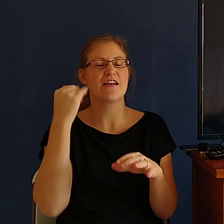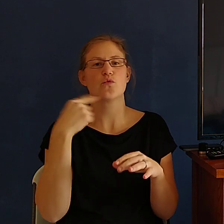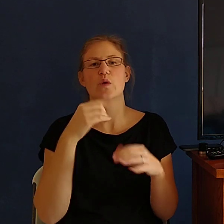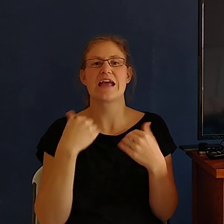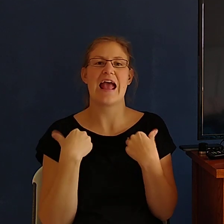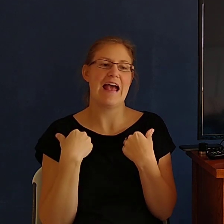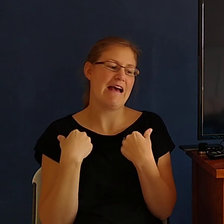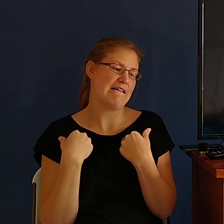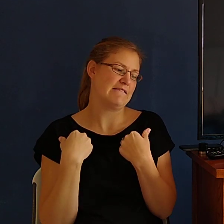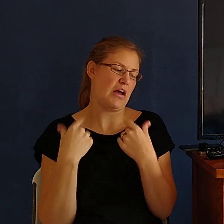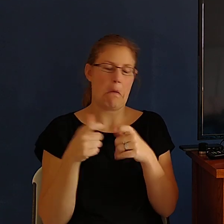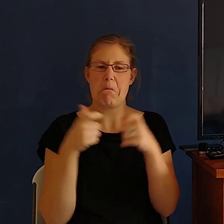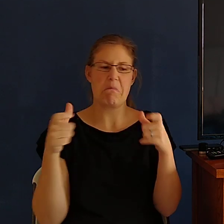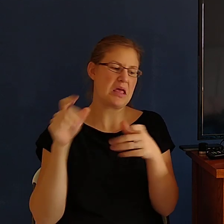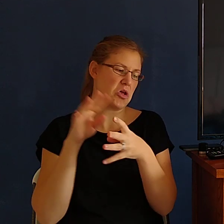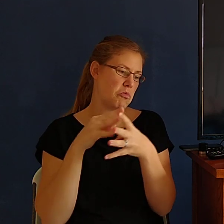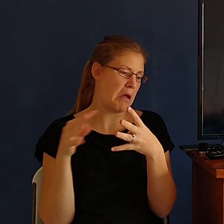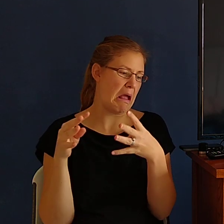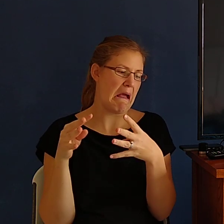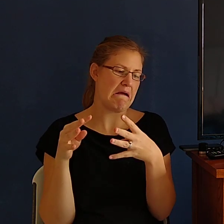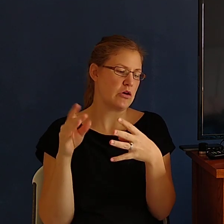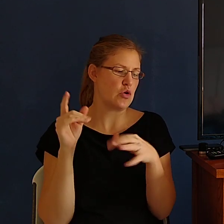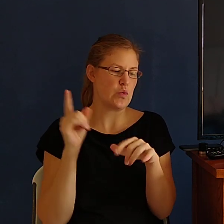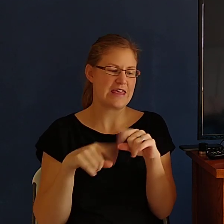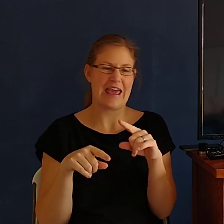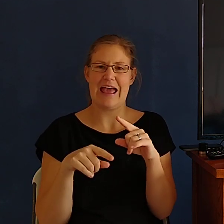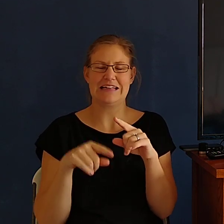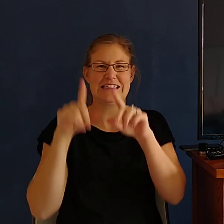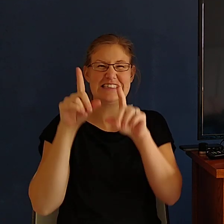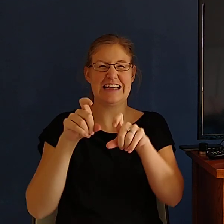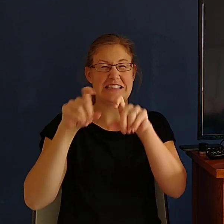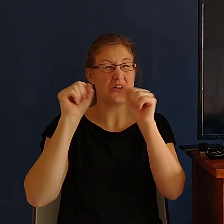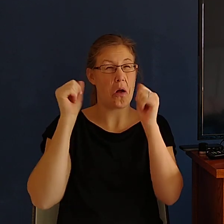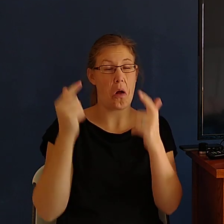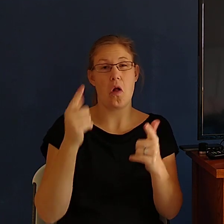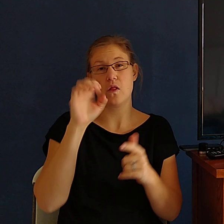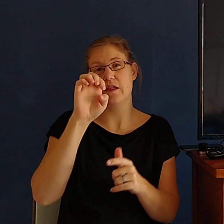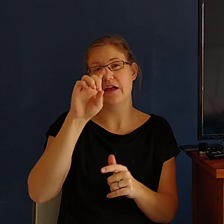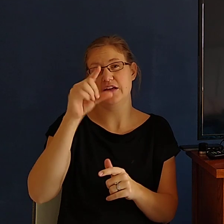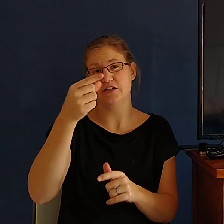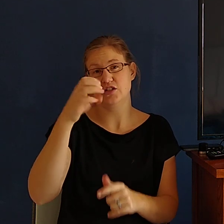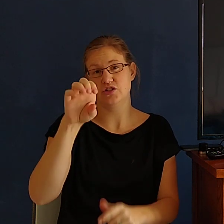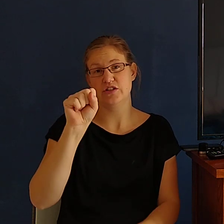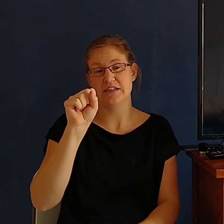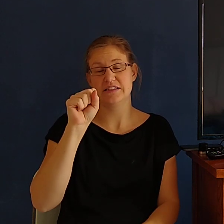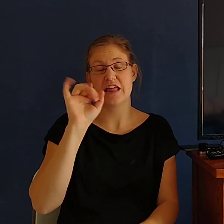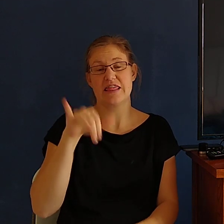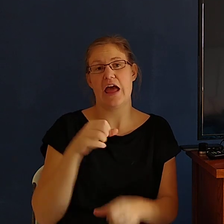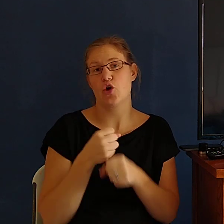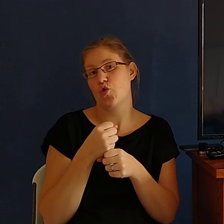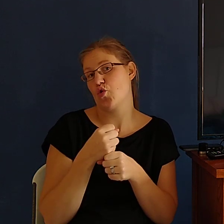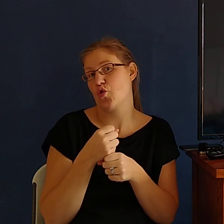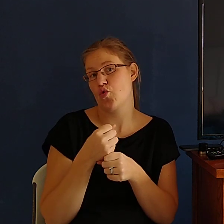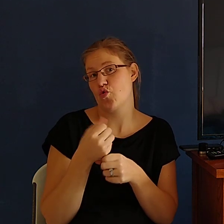big graph. We cannot examine or test all the edges that cause